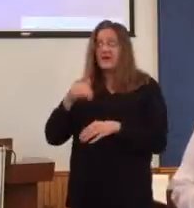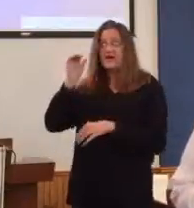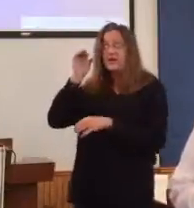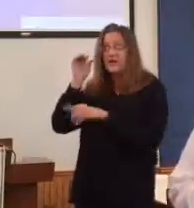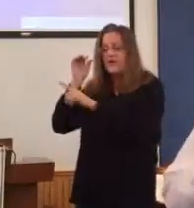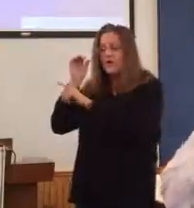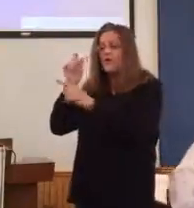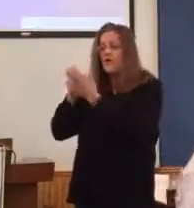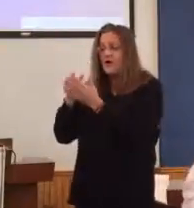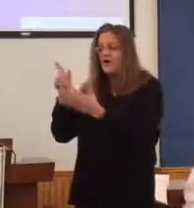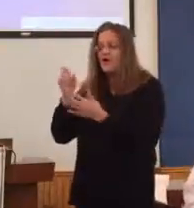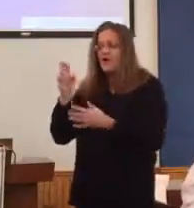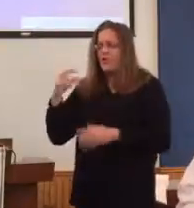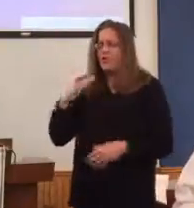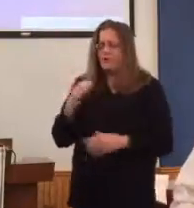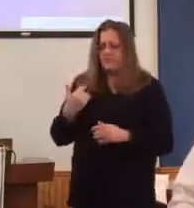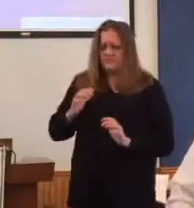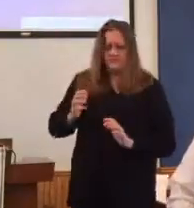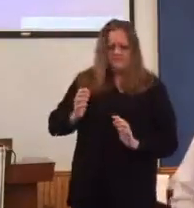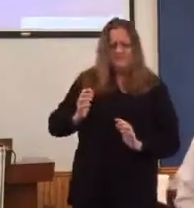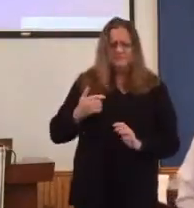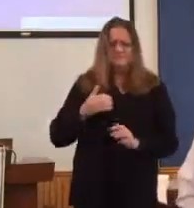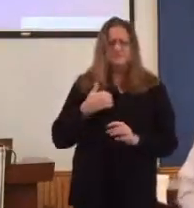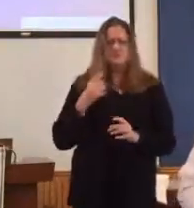to do or pushed to do